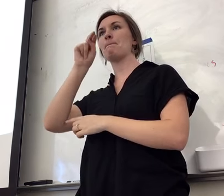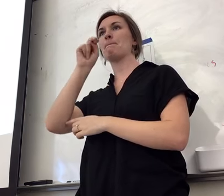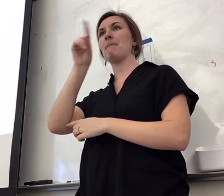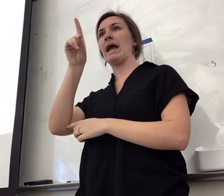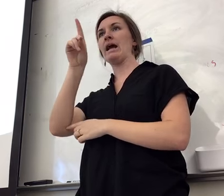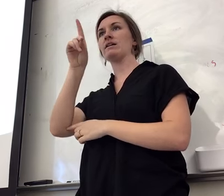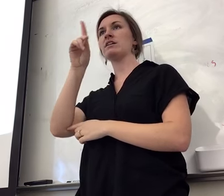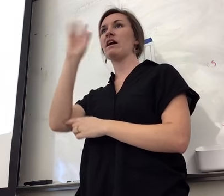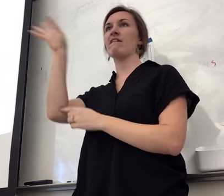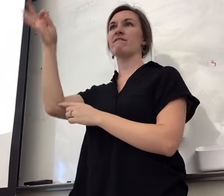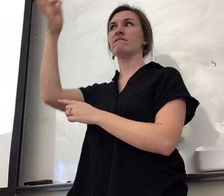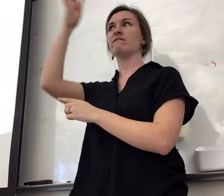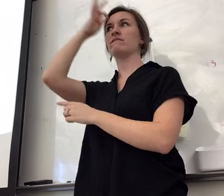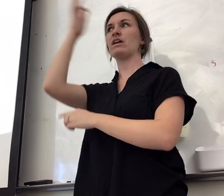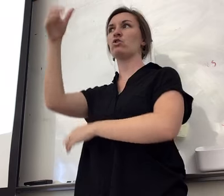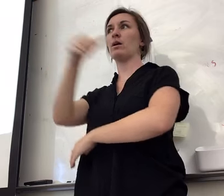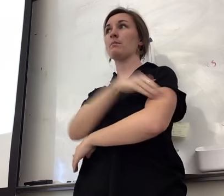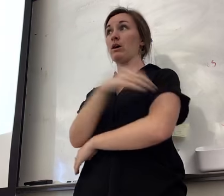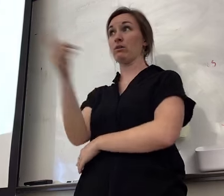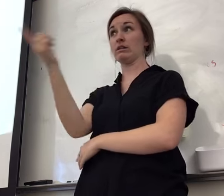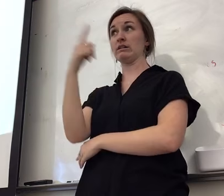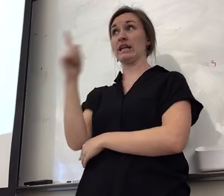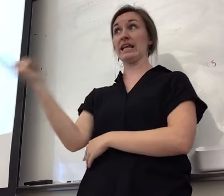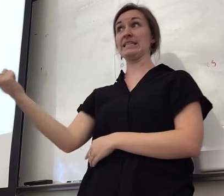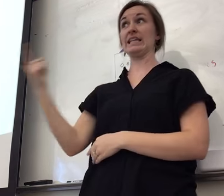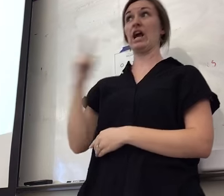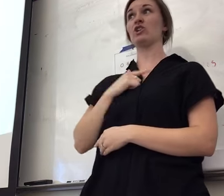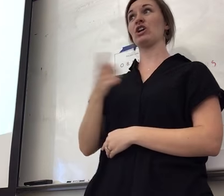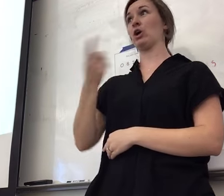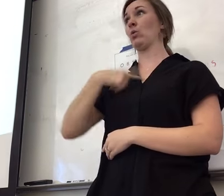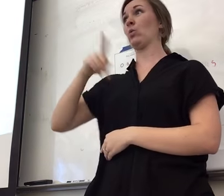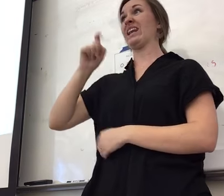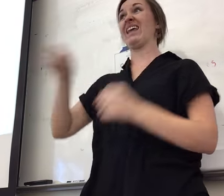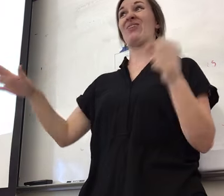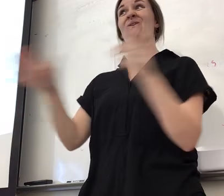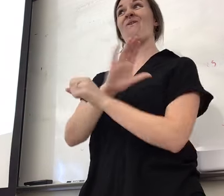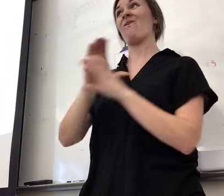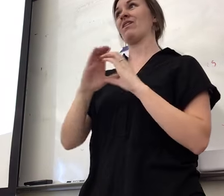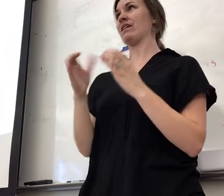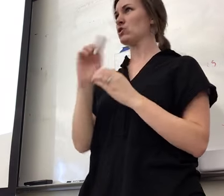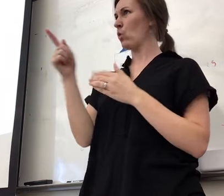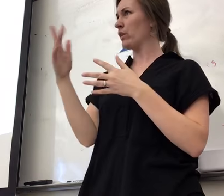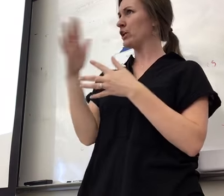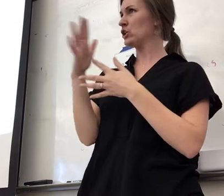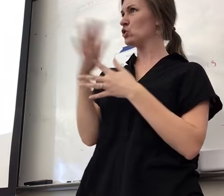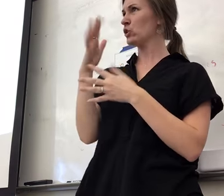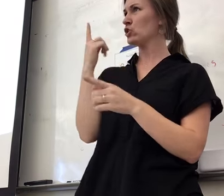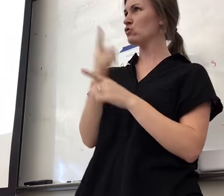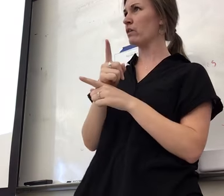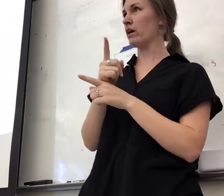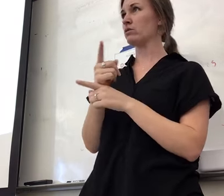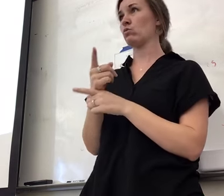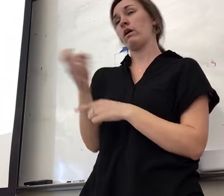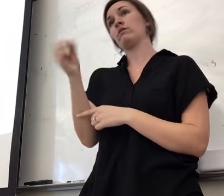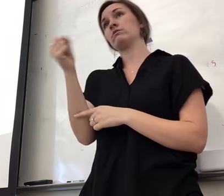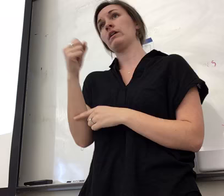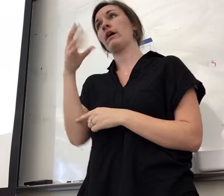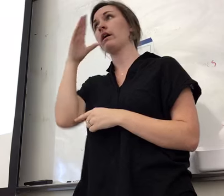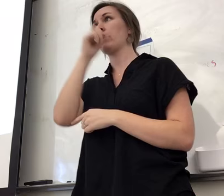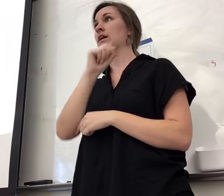the federal power. Are we coming down? Yeah, we need one class. Well, only juniors. Only the juniors, I guess. That's what they said, 300 class.